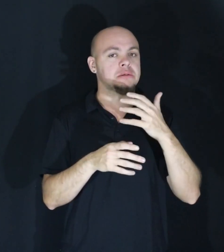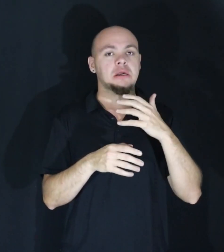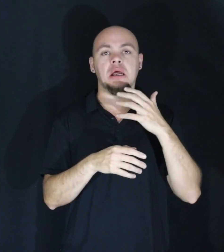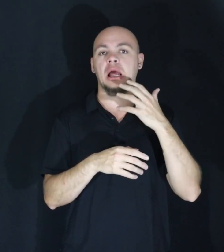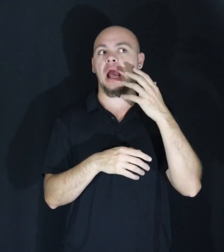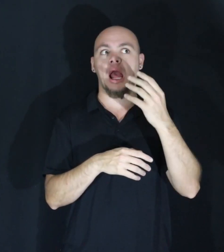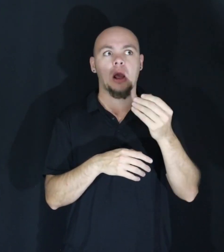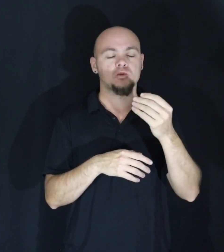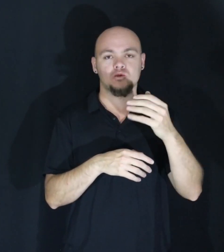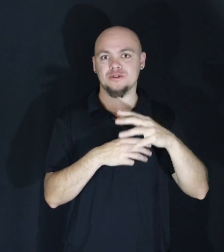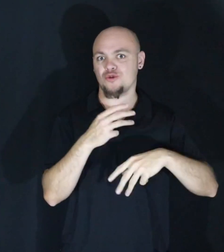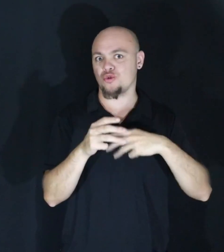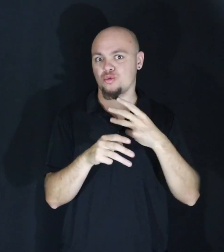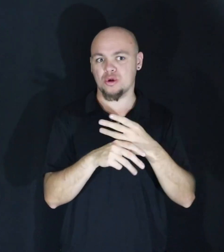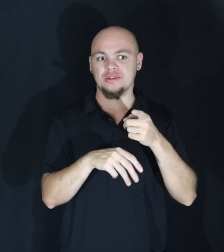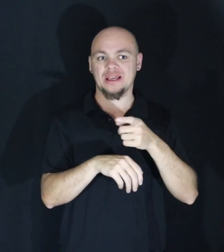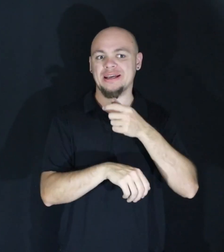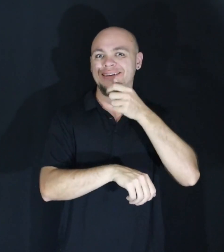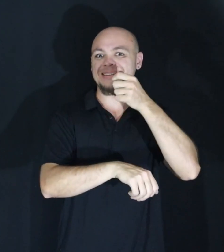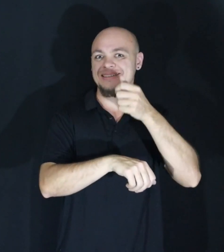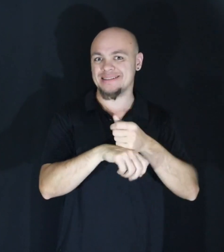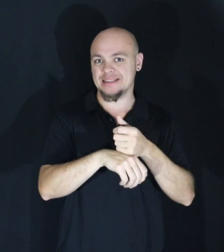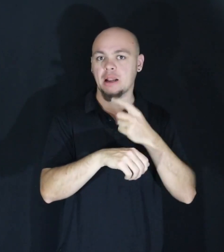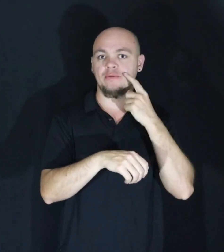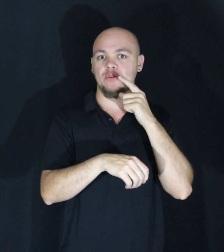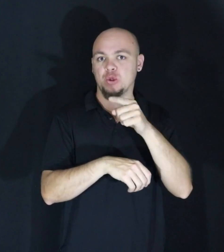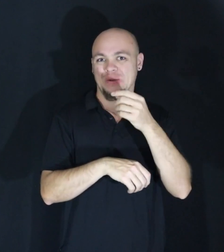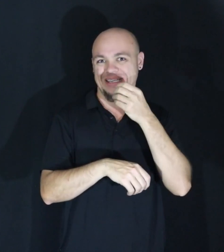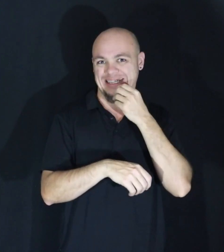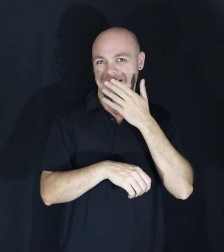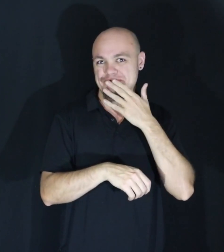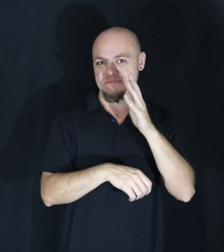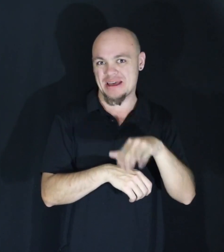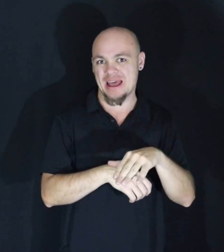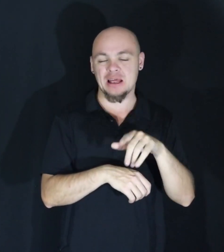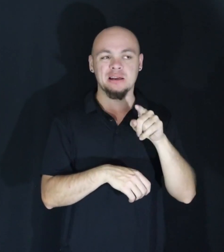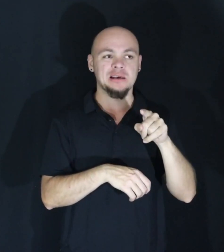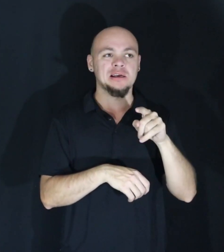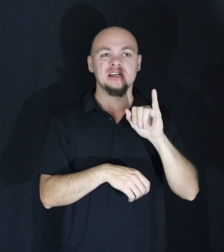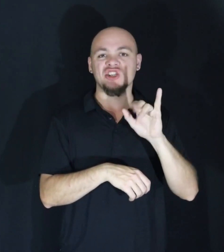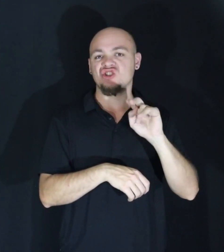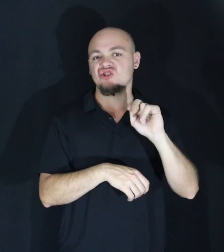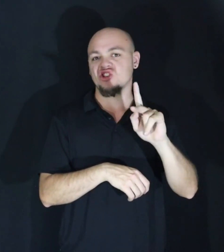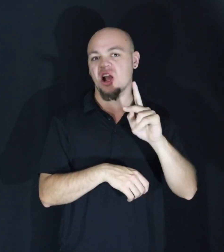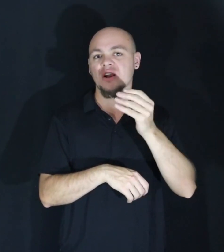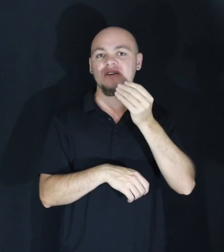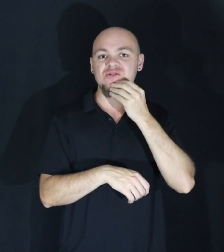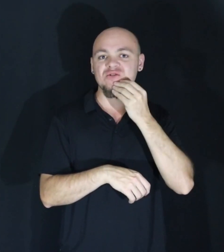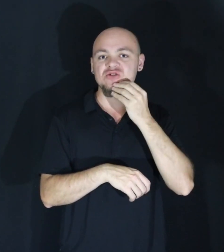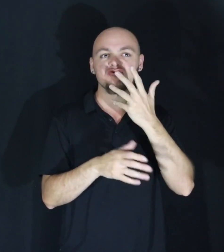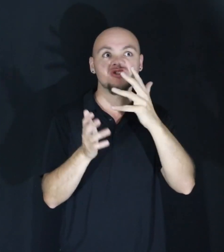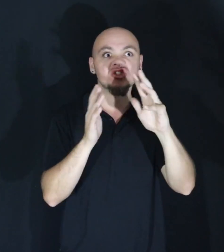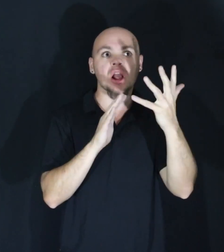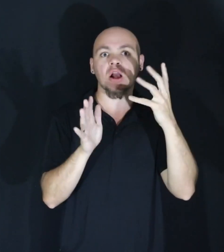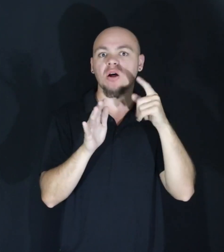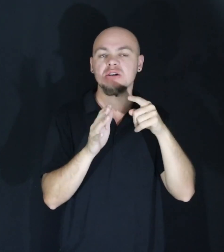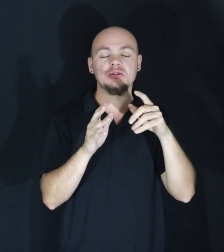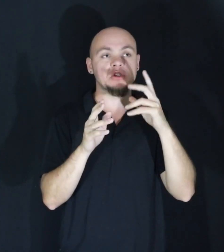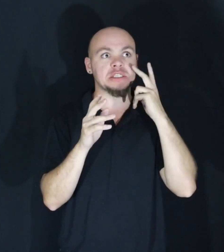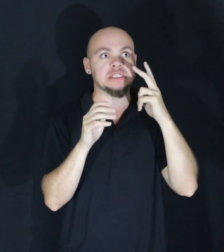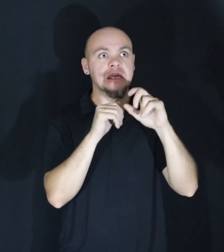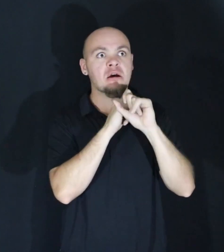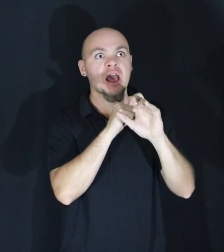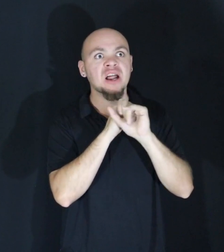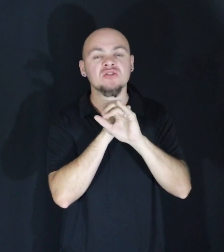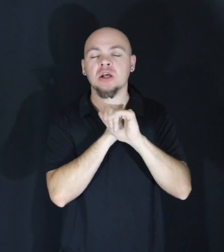into a place I call the junk foods jungle, and you'll be lured by scores of unhealthy concoctions. They